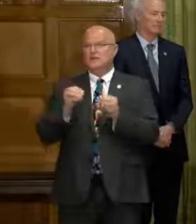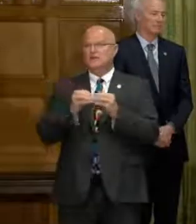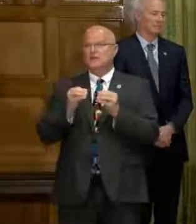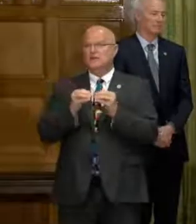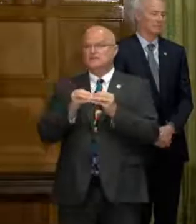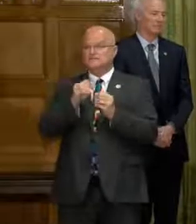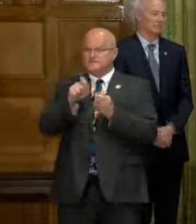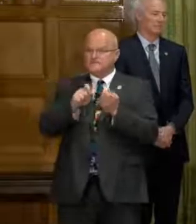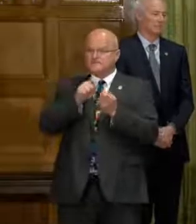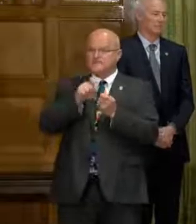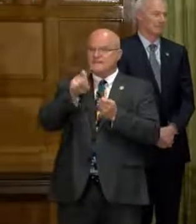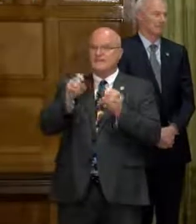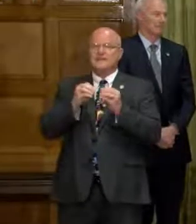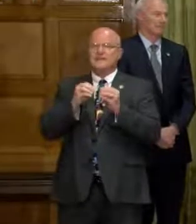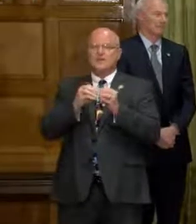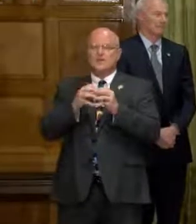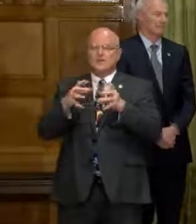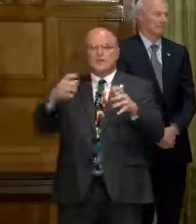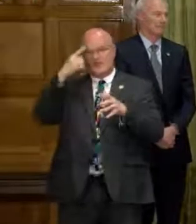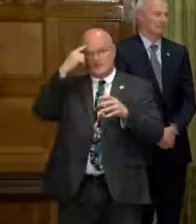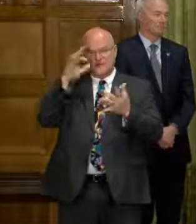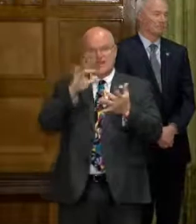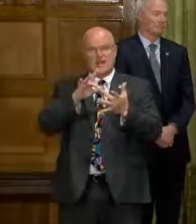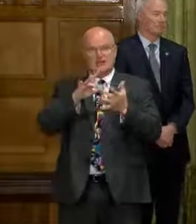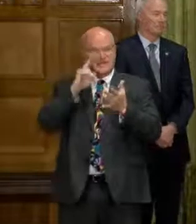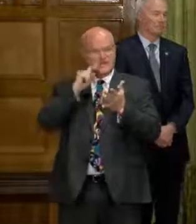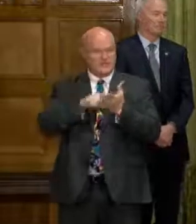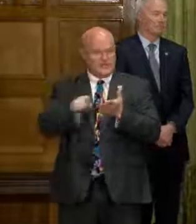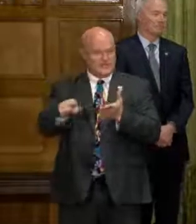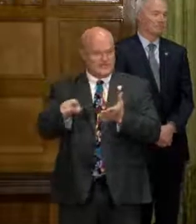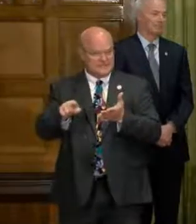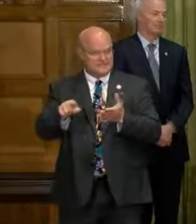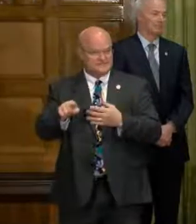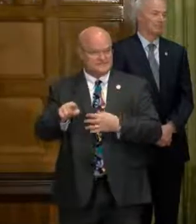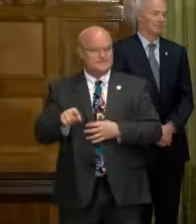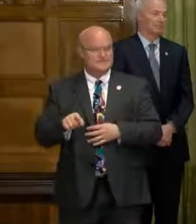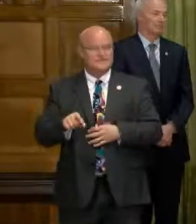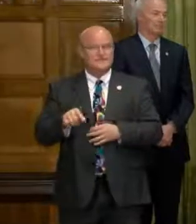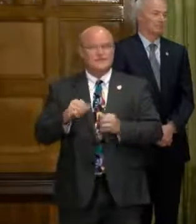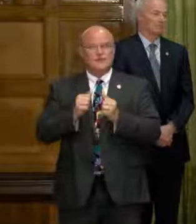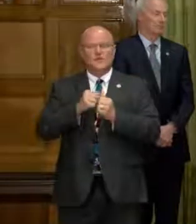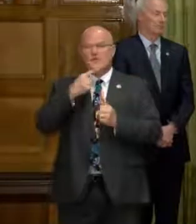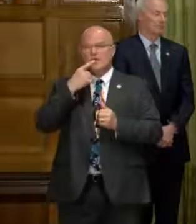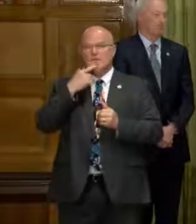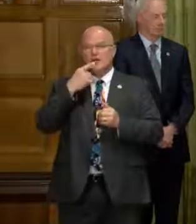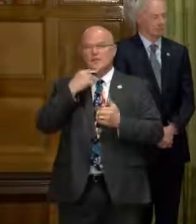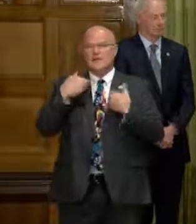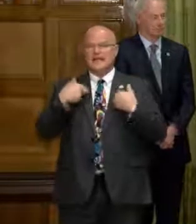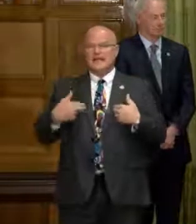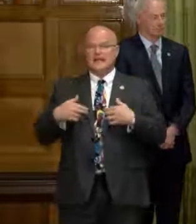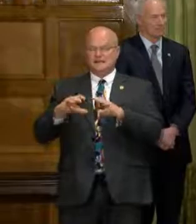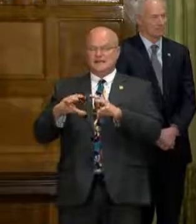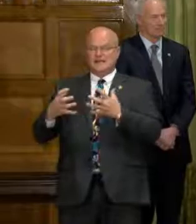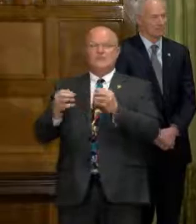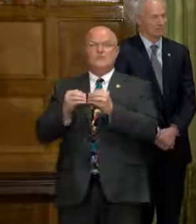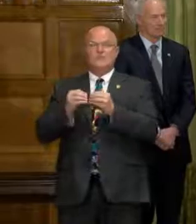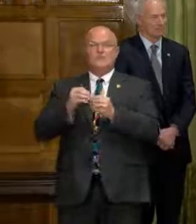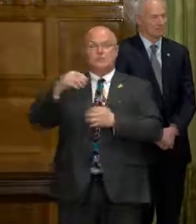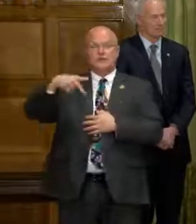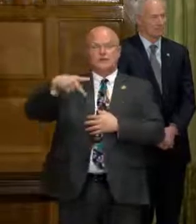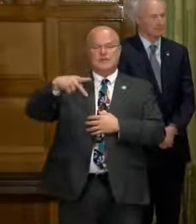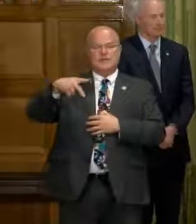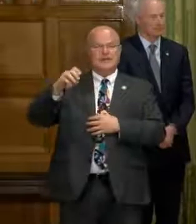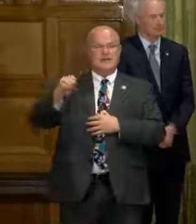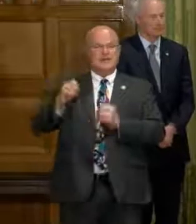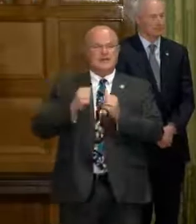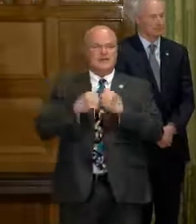more. Particularly, we need more capacity for contact tracing in our public health sector. We need more PPE